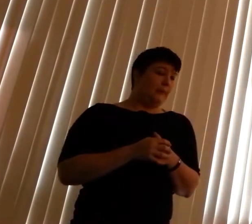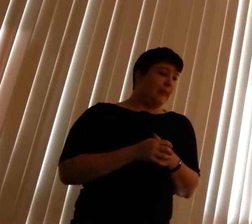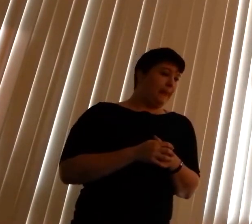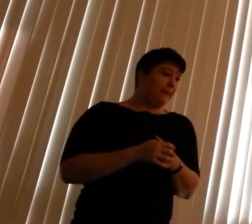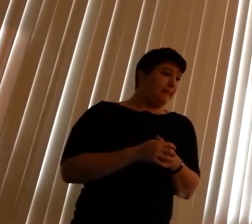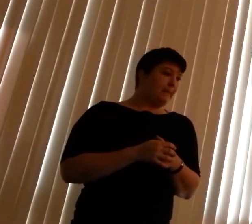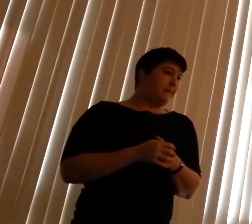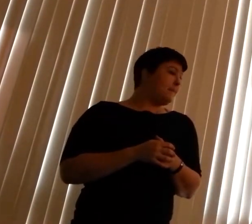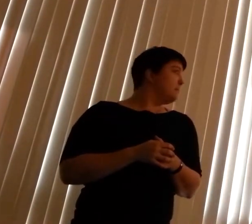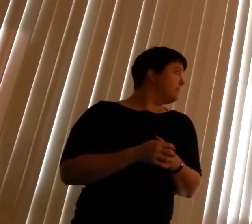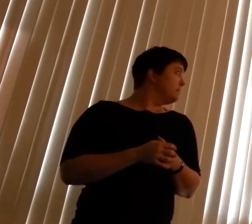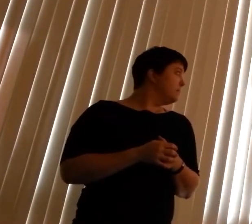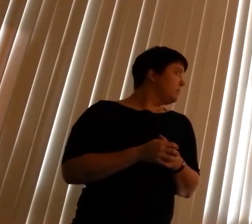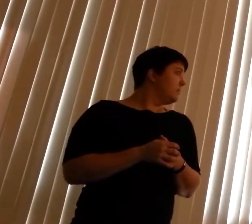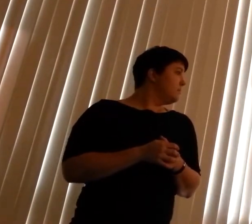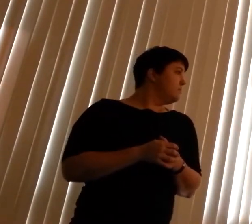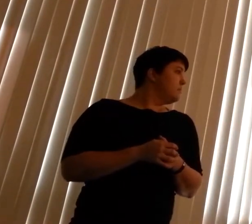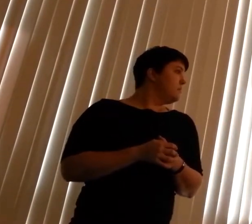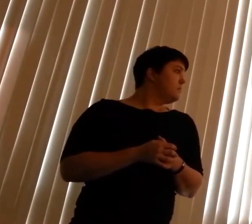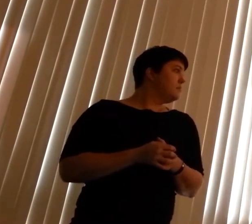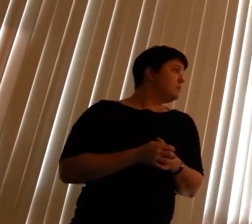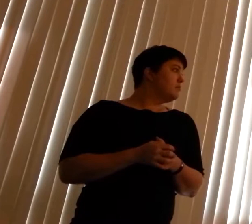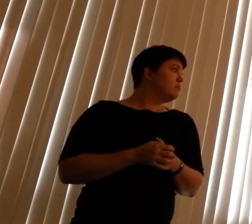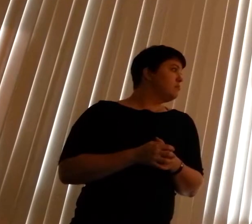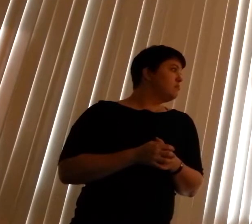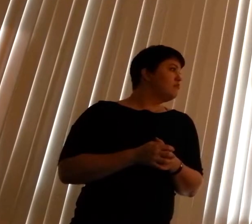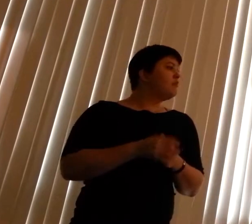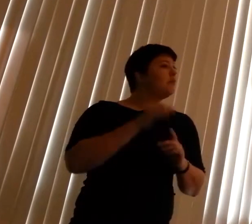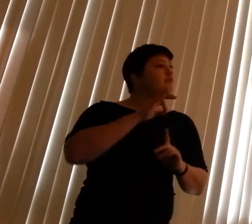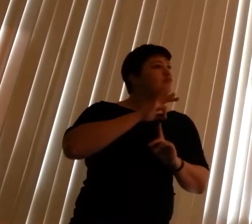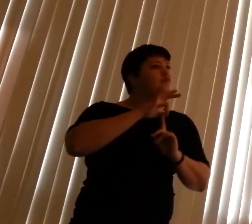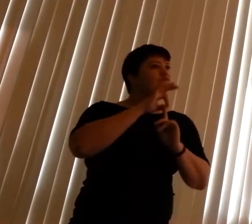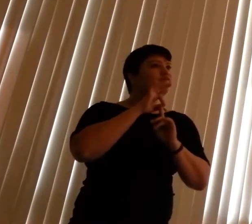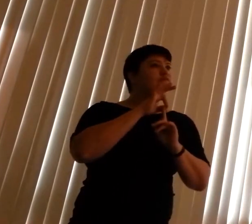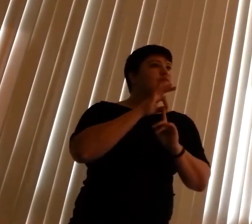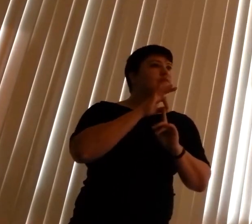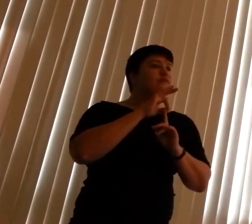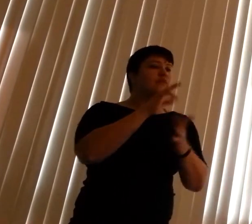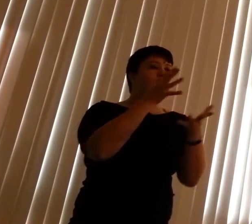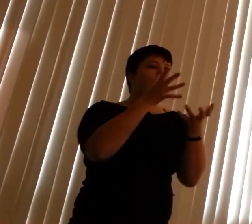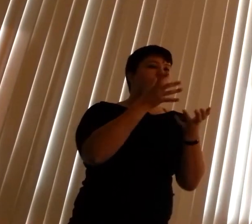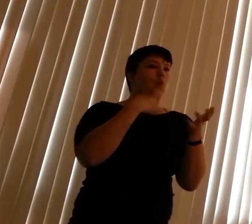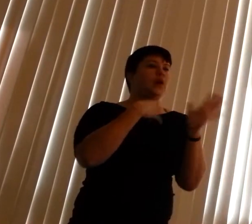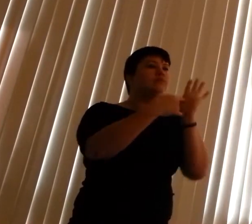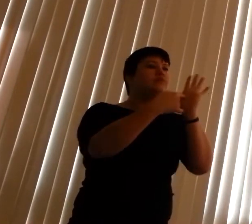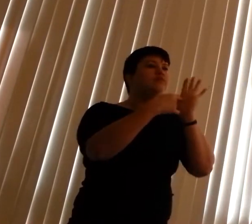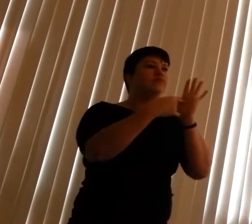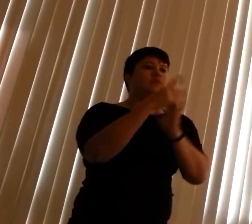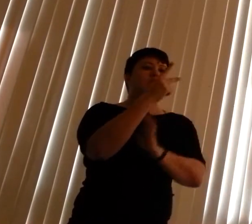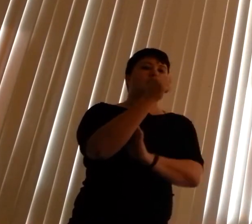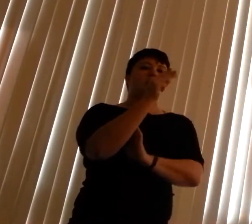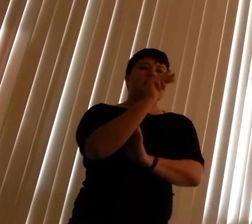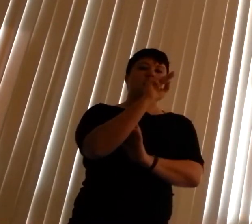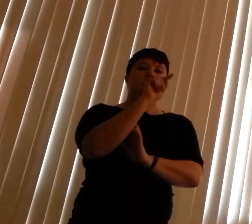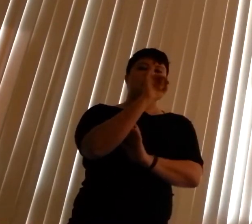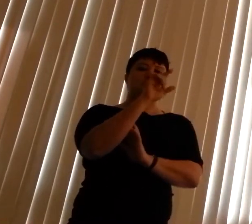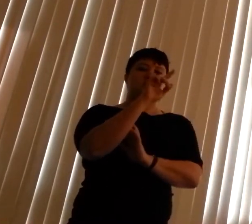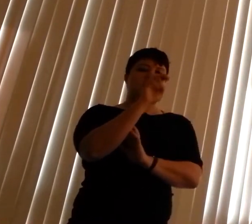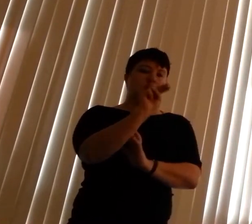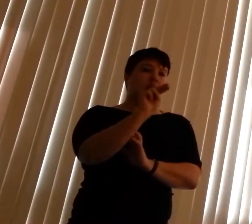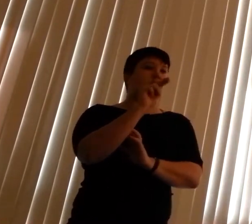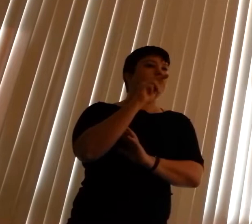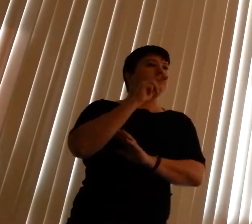Main aim here is this, is to show that a Kantian account of respect for the dignity of persons